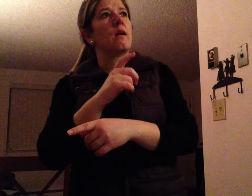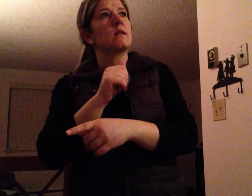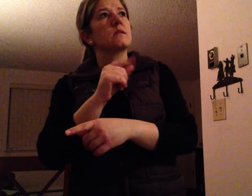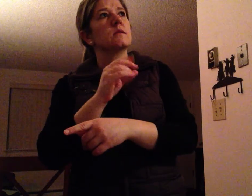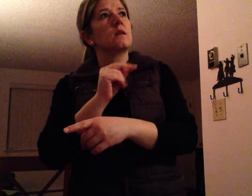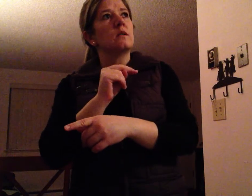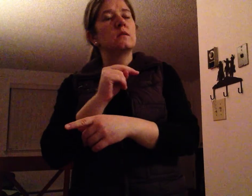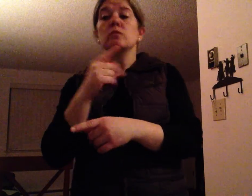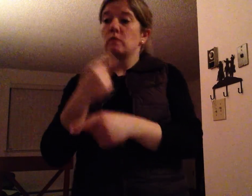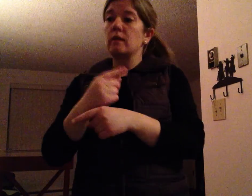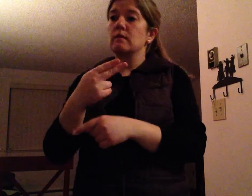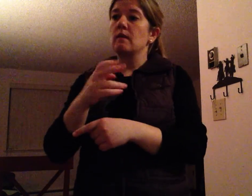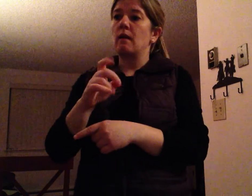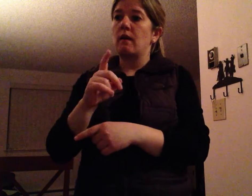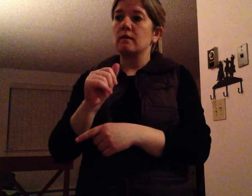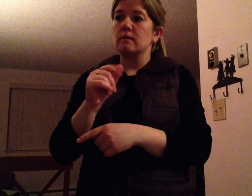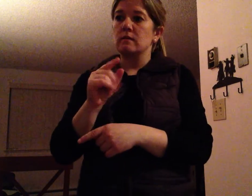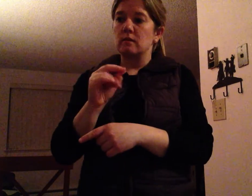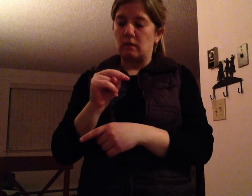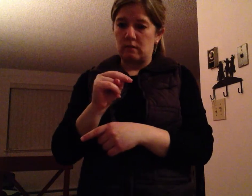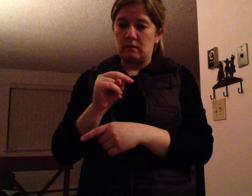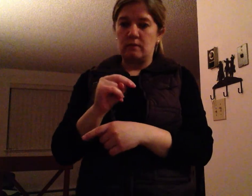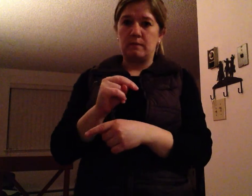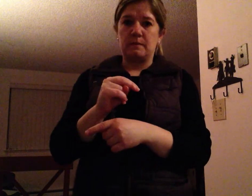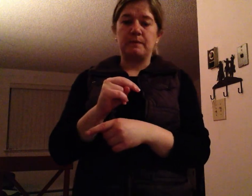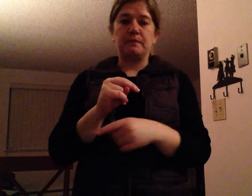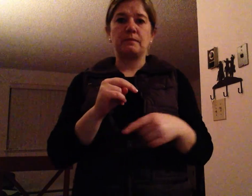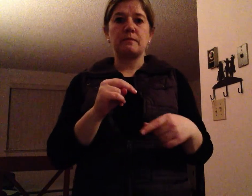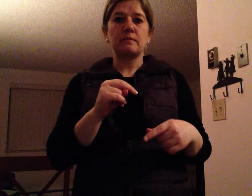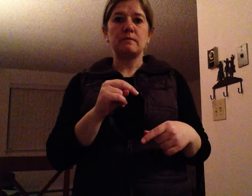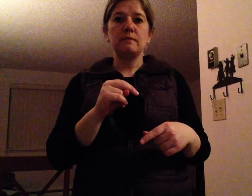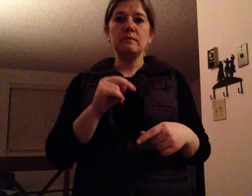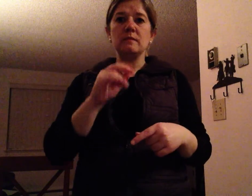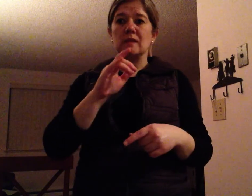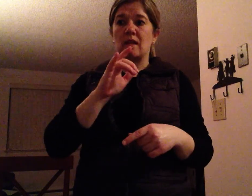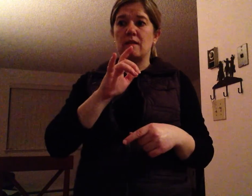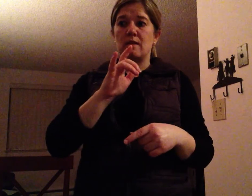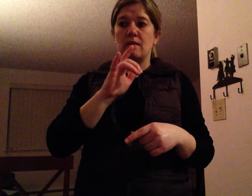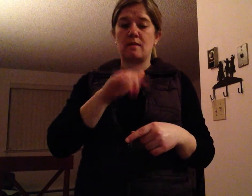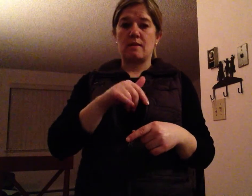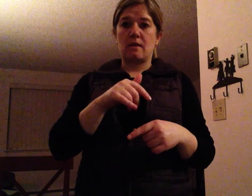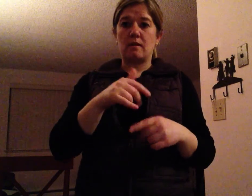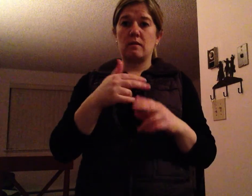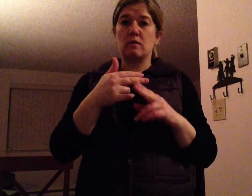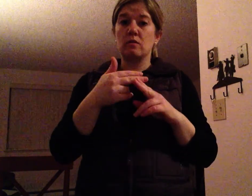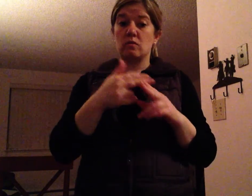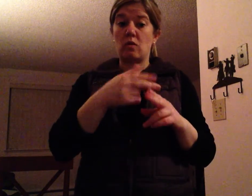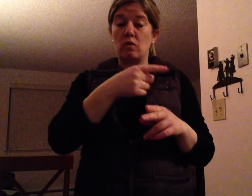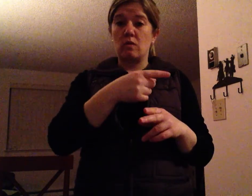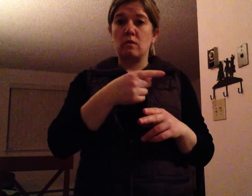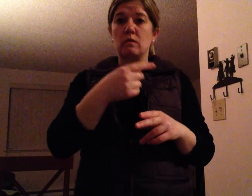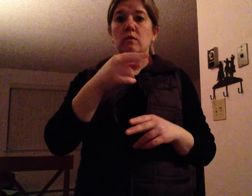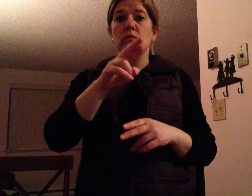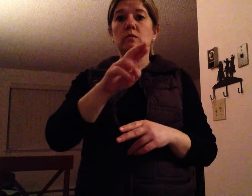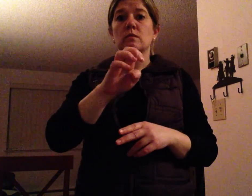6. That's what gives it its name, the sides of the shape. It's called a regular hexagon. I'm going to tell you that because